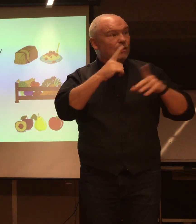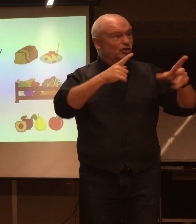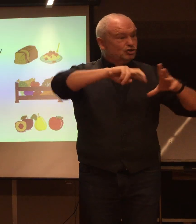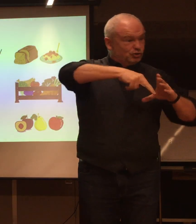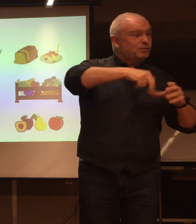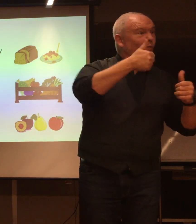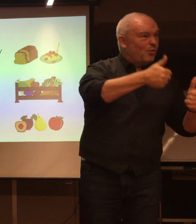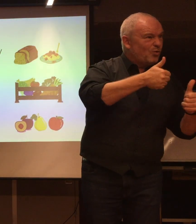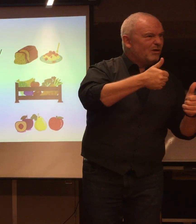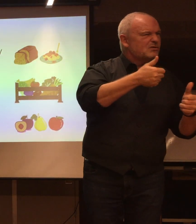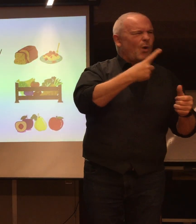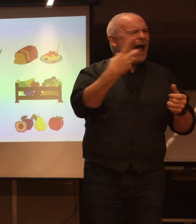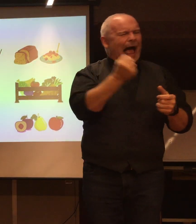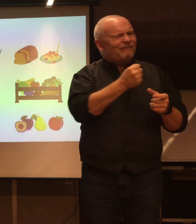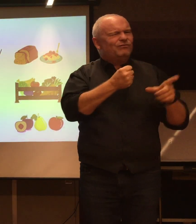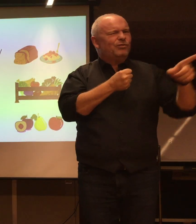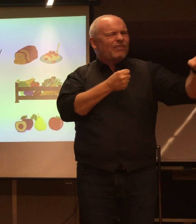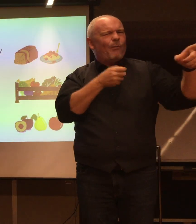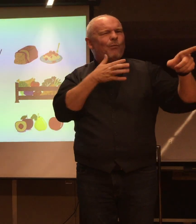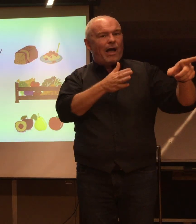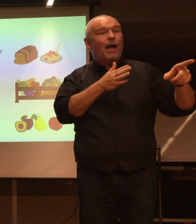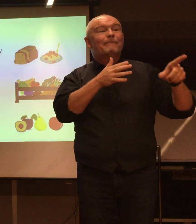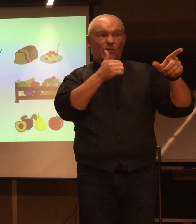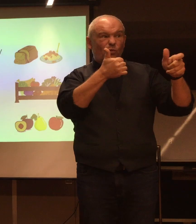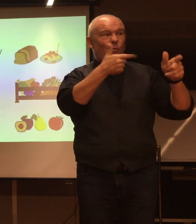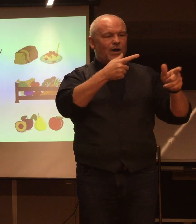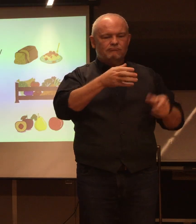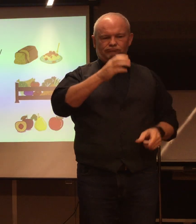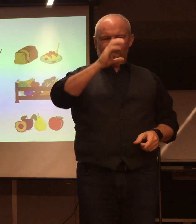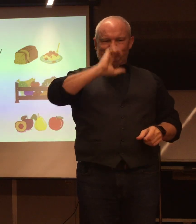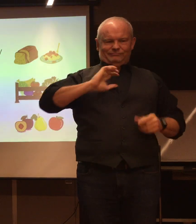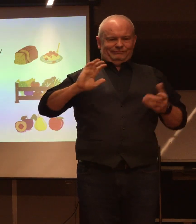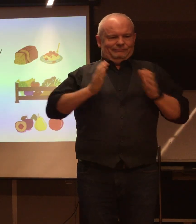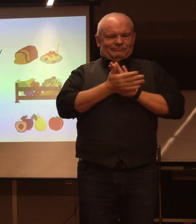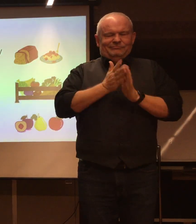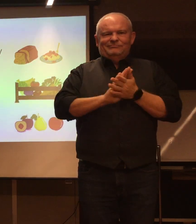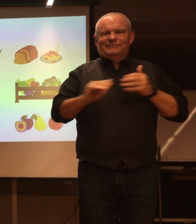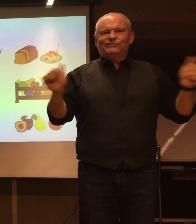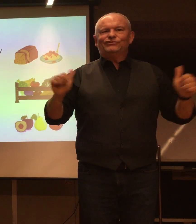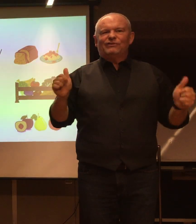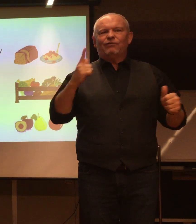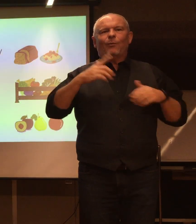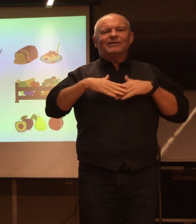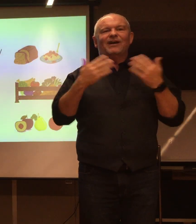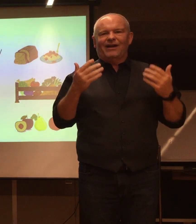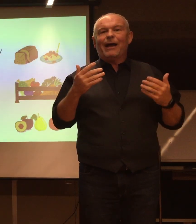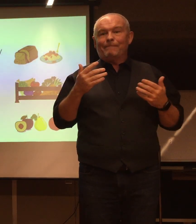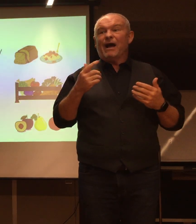So you don't have to put it in a juice, but it's a great way to get it in for the day.